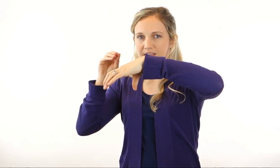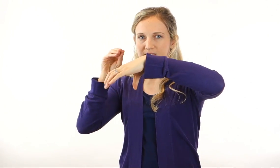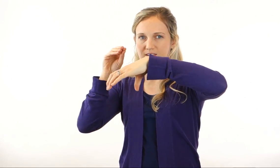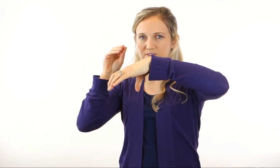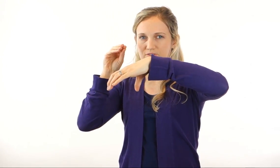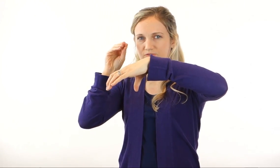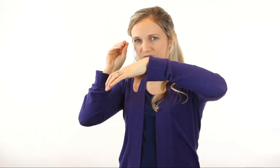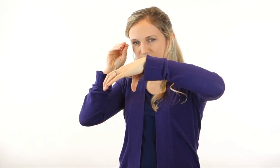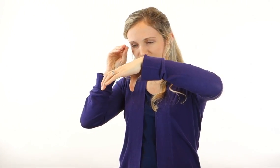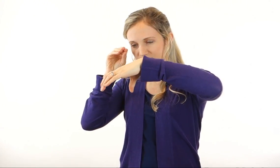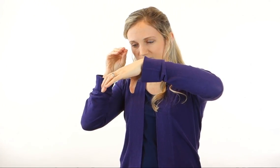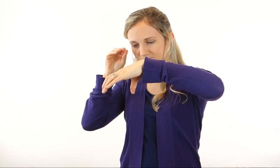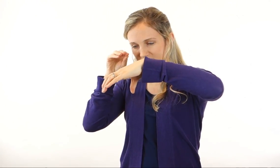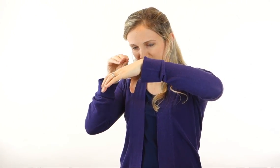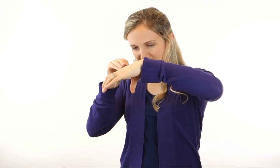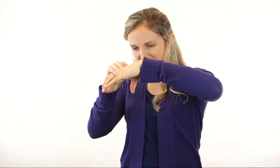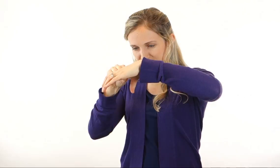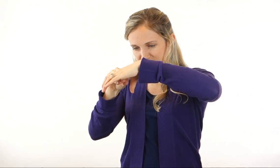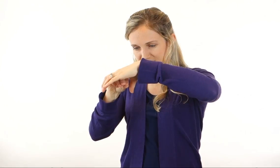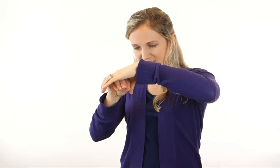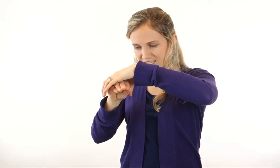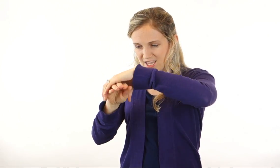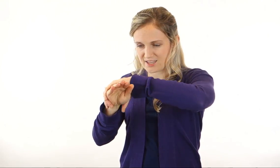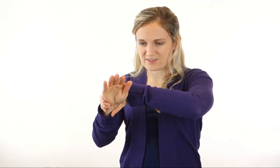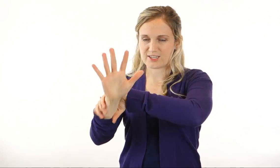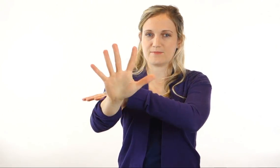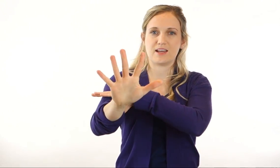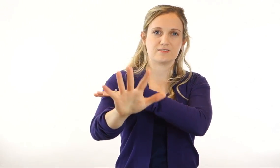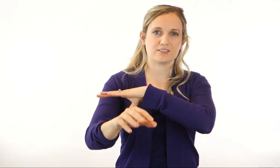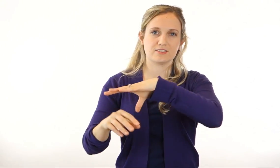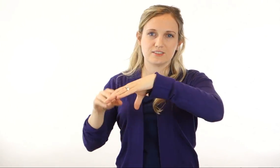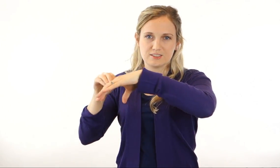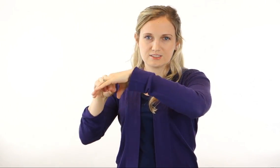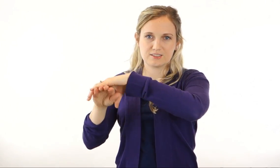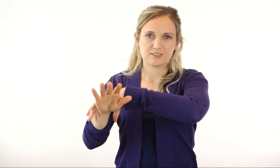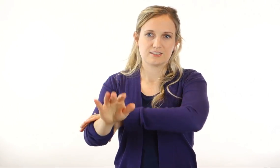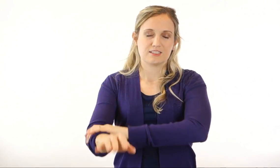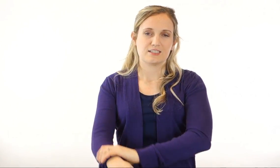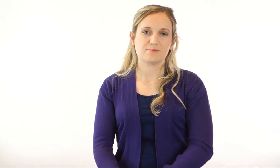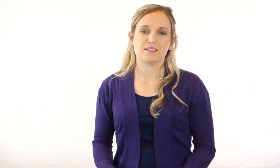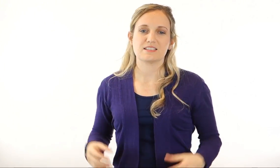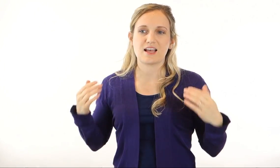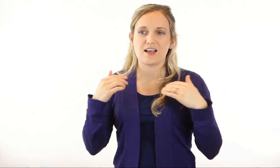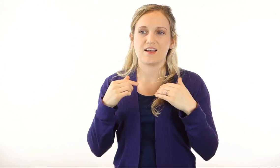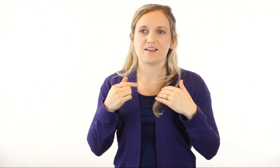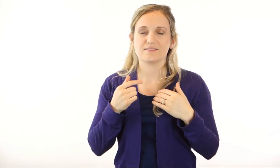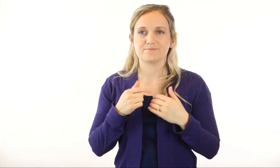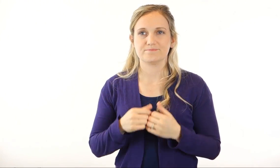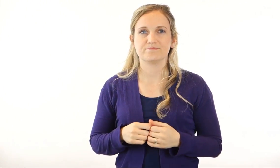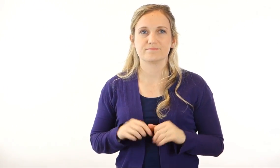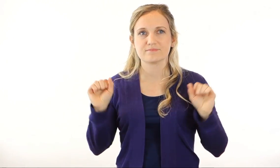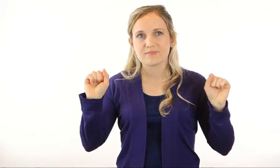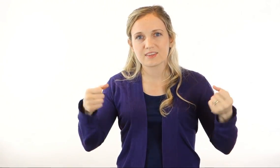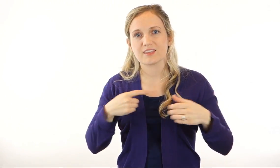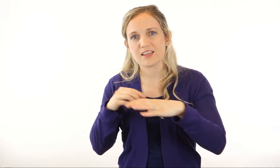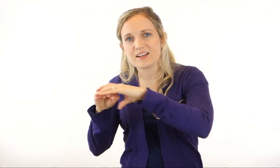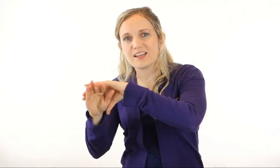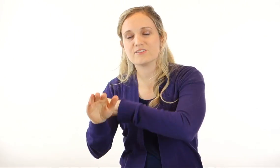and then you're entering the cave and coming out. It's because can I